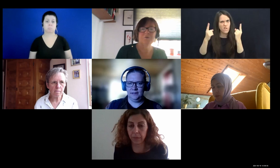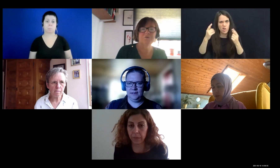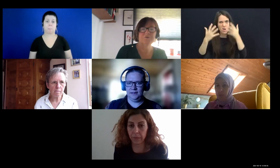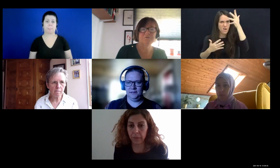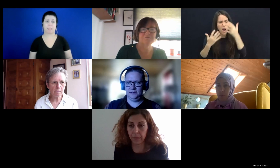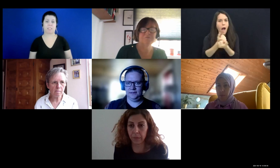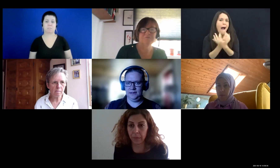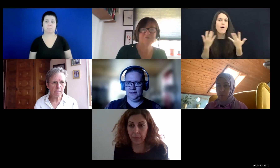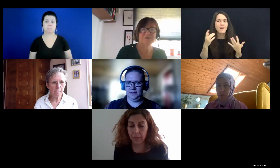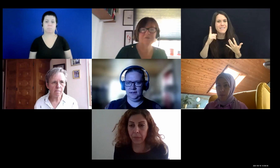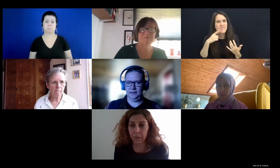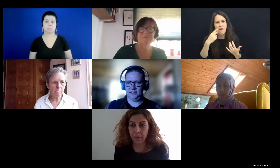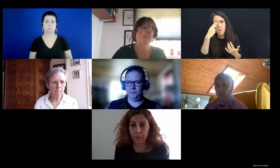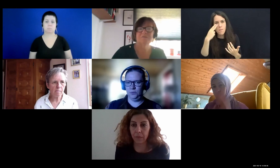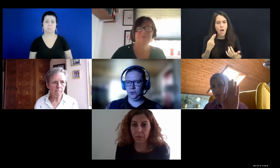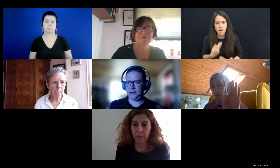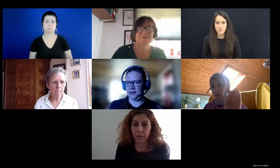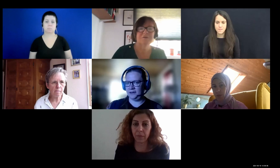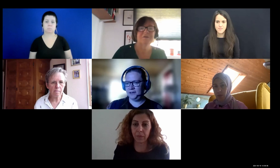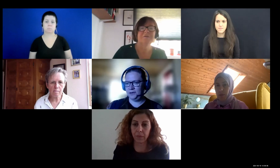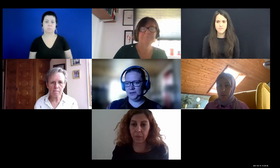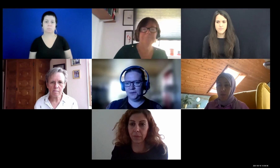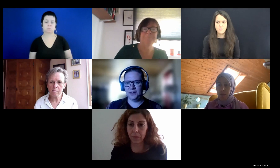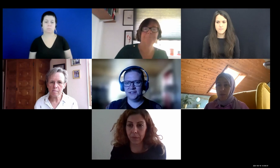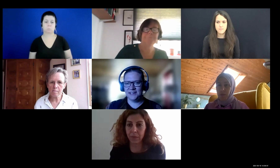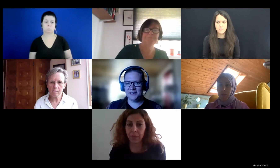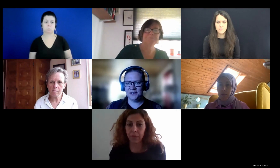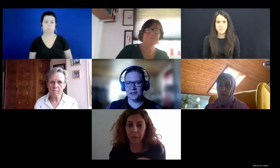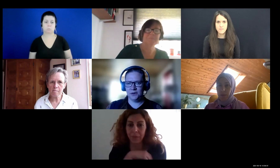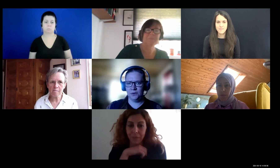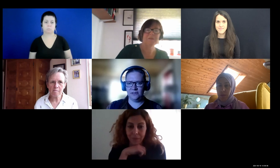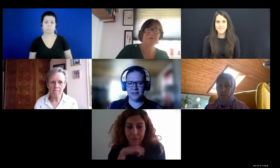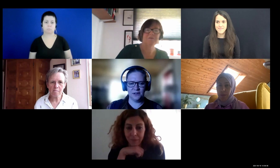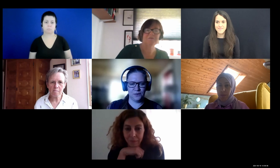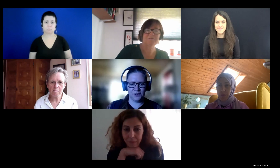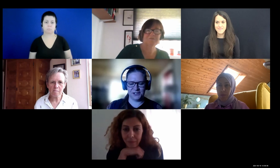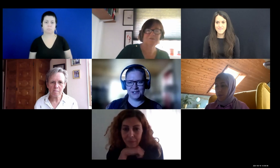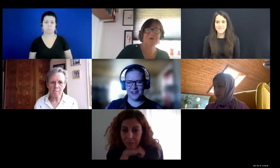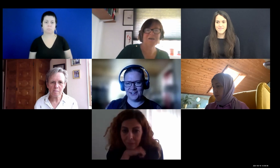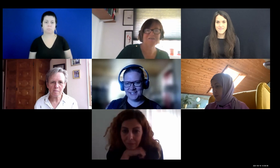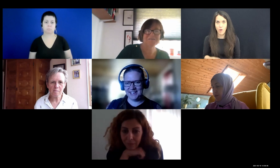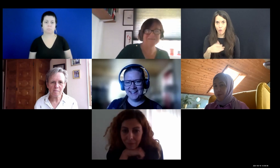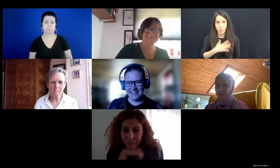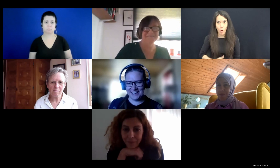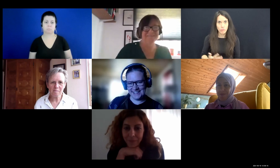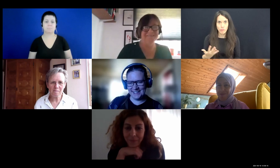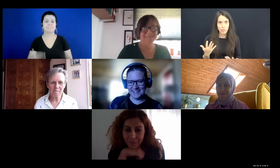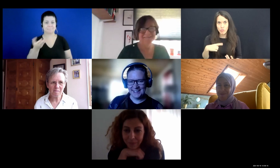Who could? It's Moa here. Who do you want? Who of us do you want to start? Go ahead.